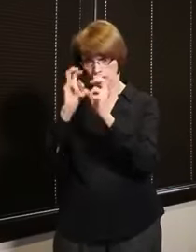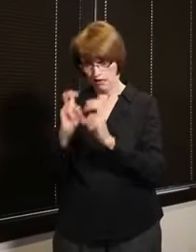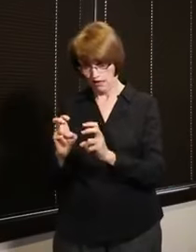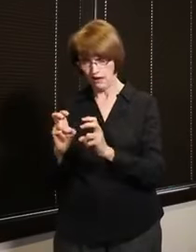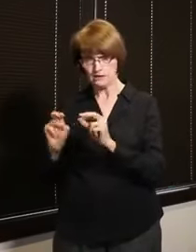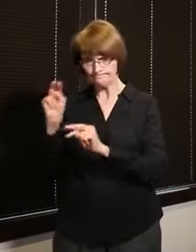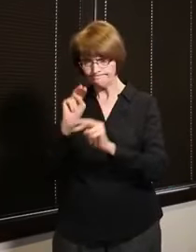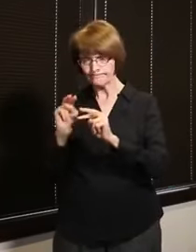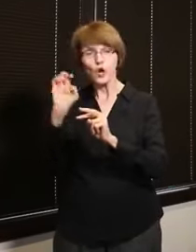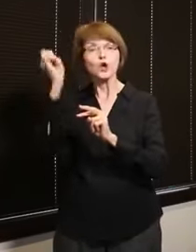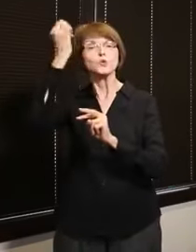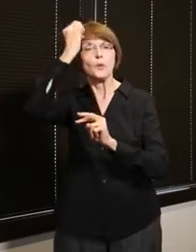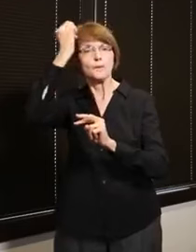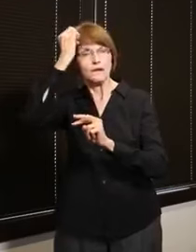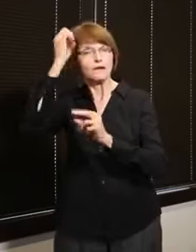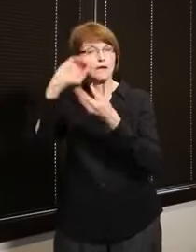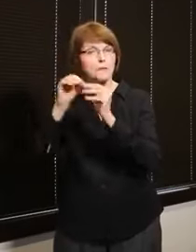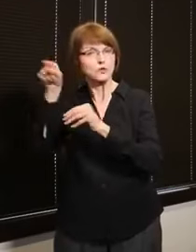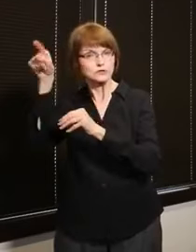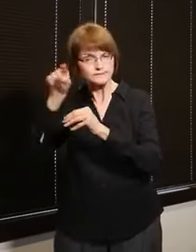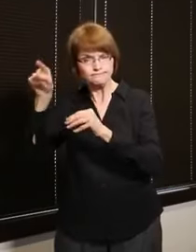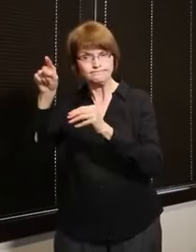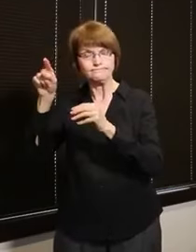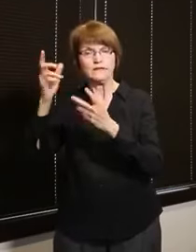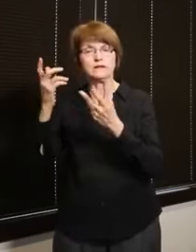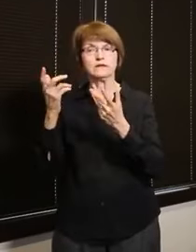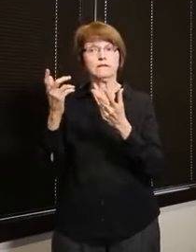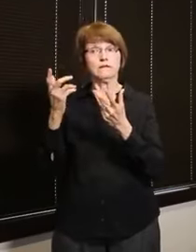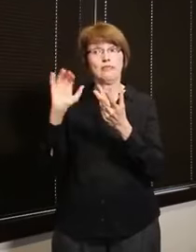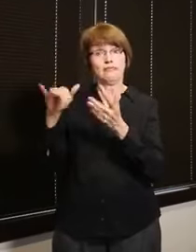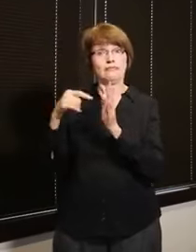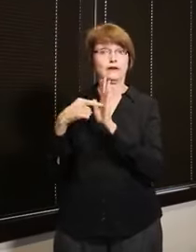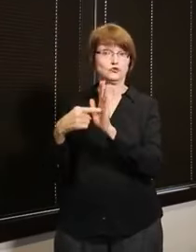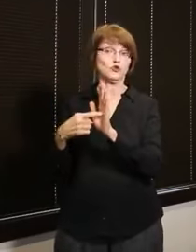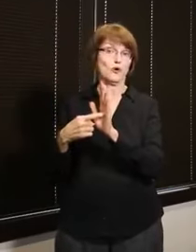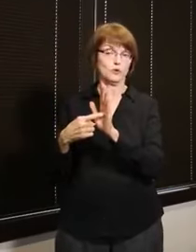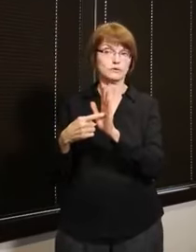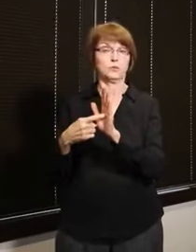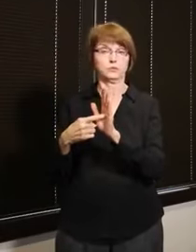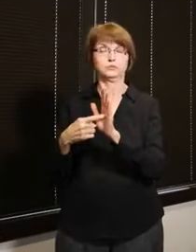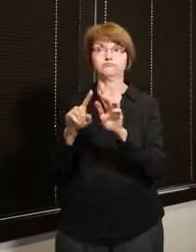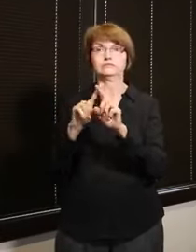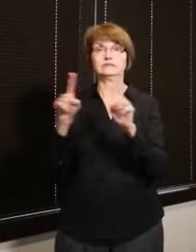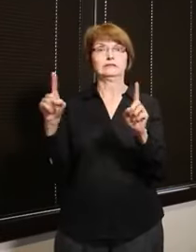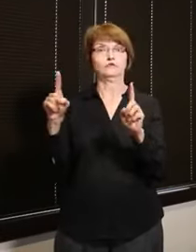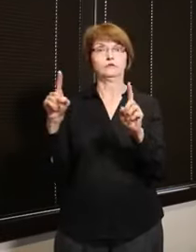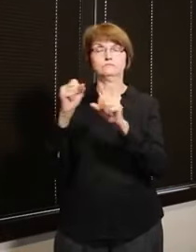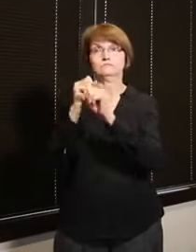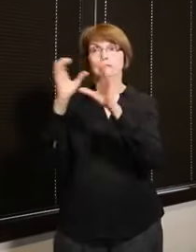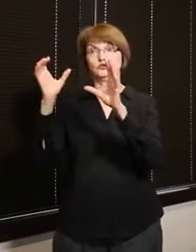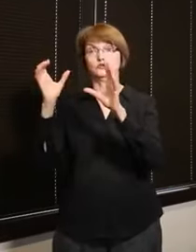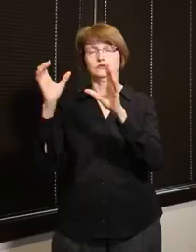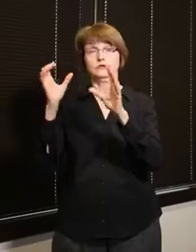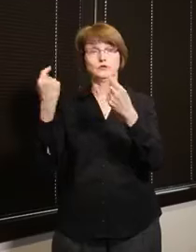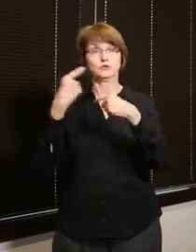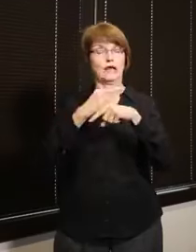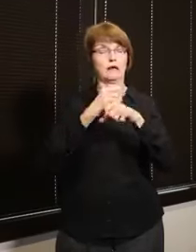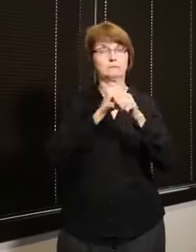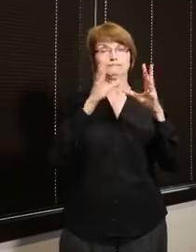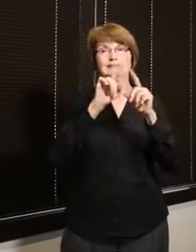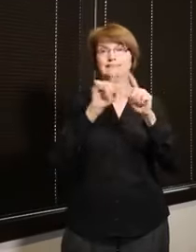at European models. And so, of course, that showed a much different picture than where we are right now.